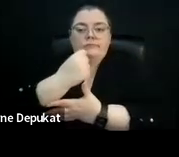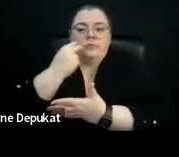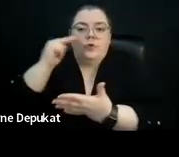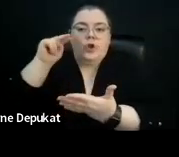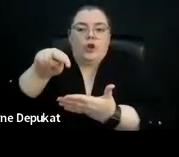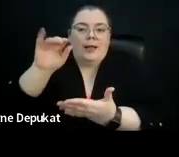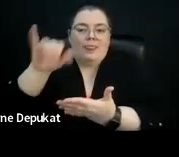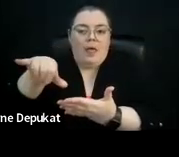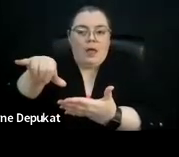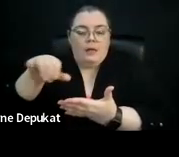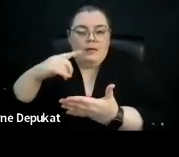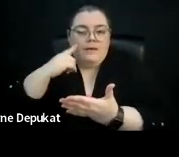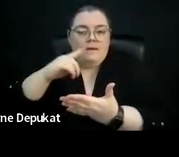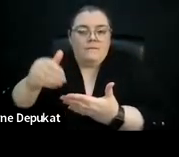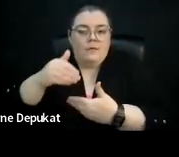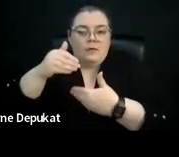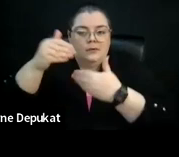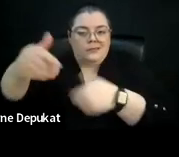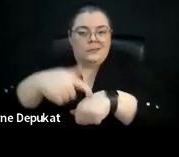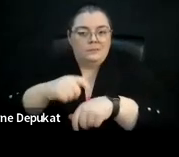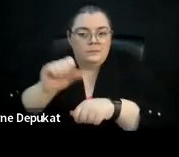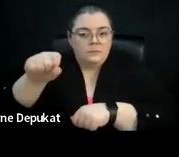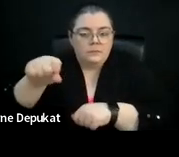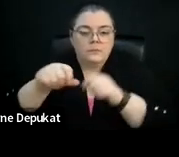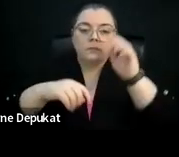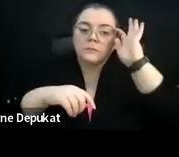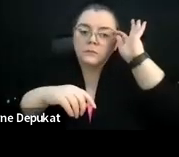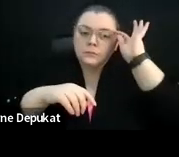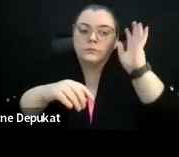I suggest we prioritize looking at that for the next meeting.